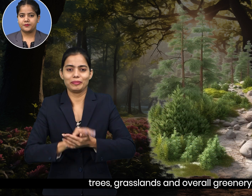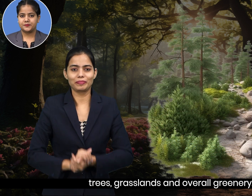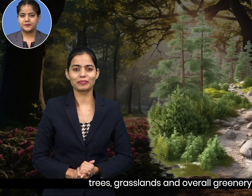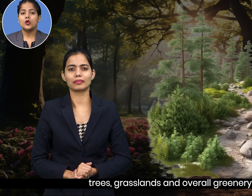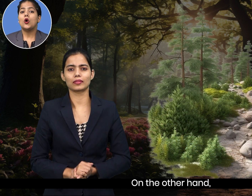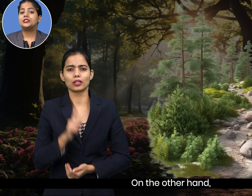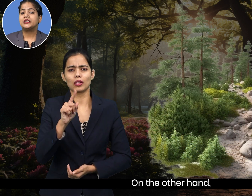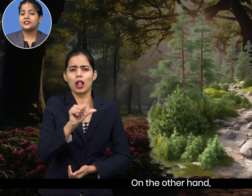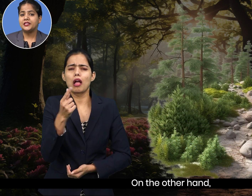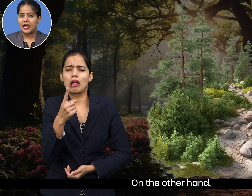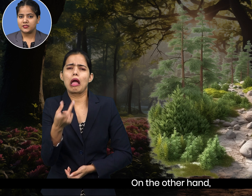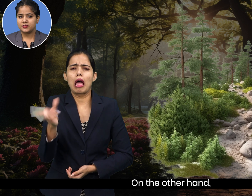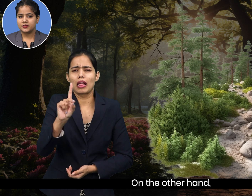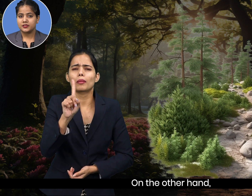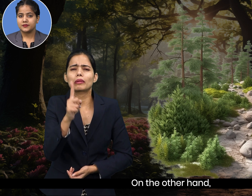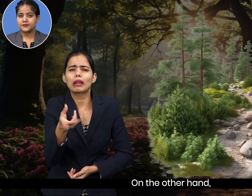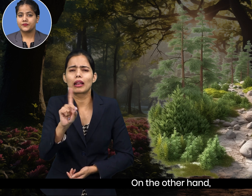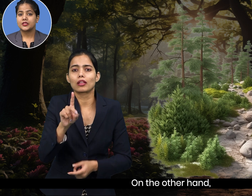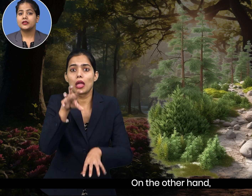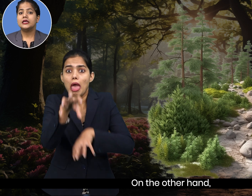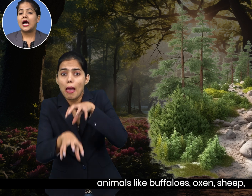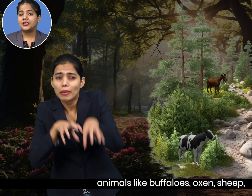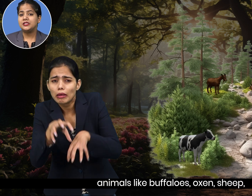greenery. On the other hand,